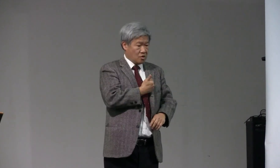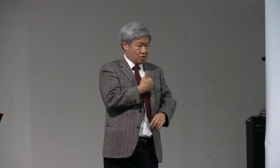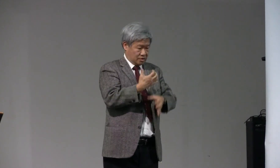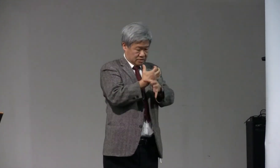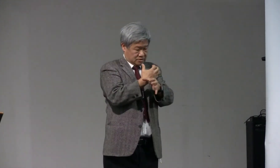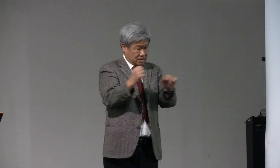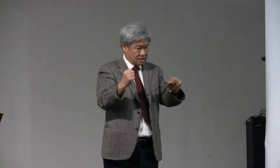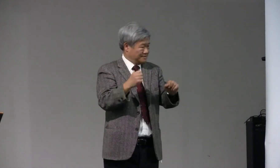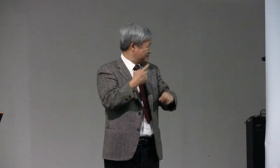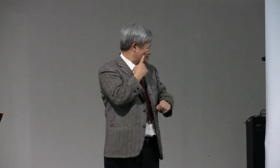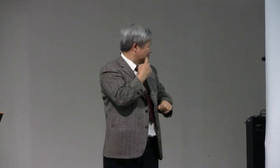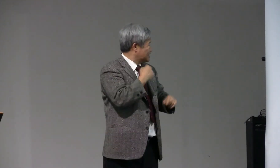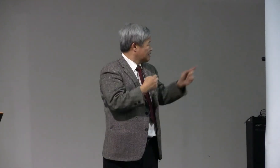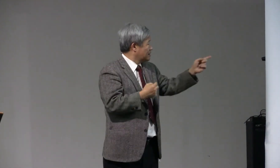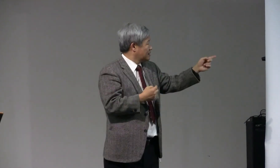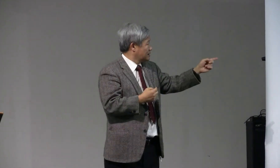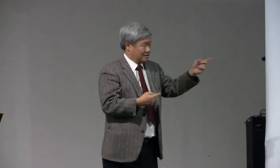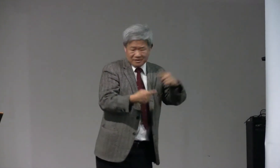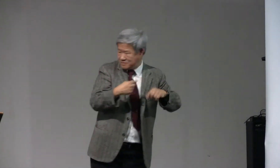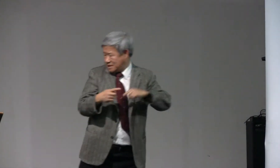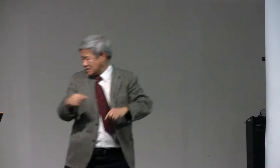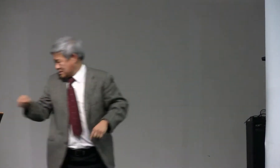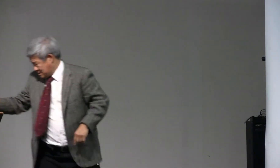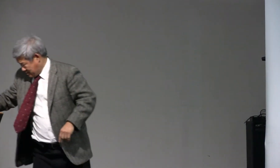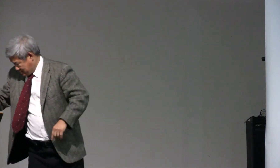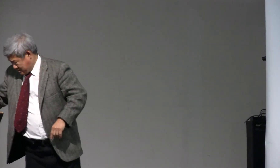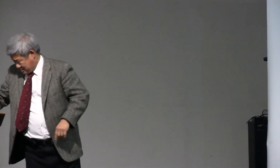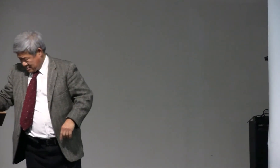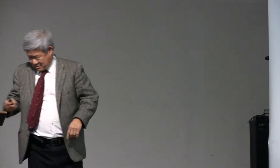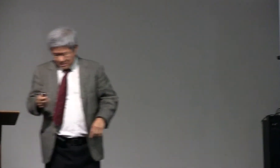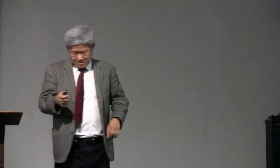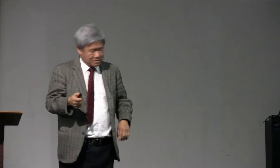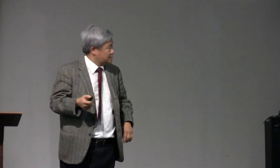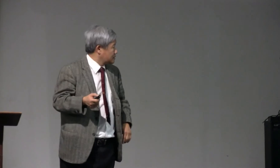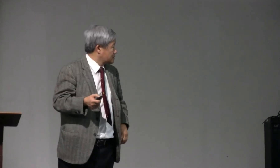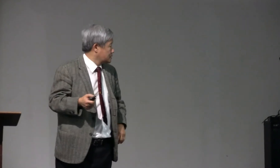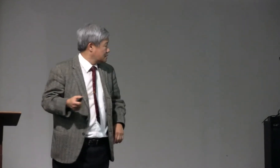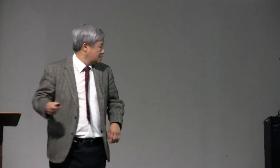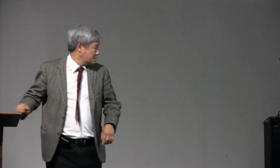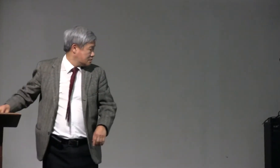these are souls that have been saved, as we just talked about.